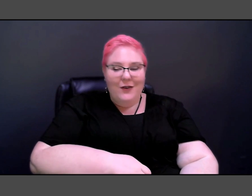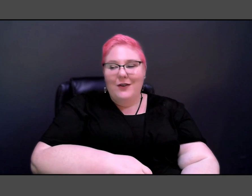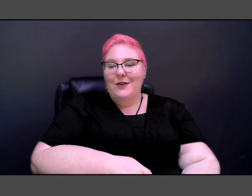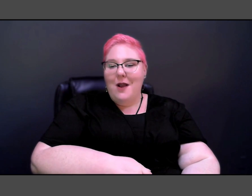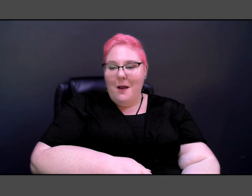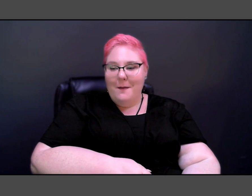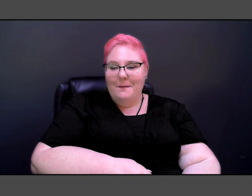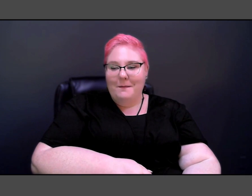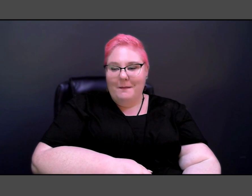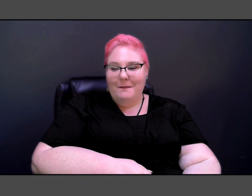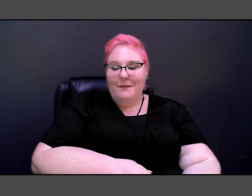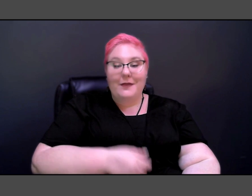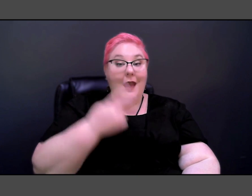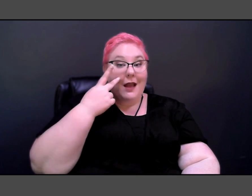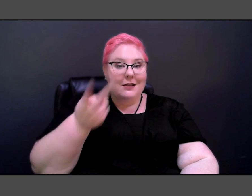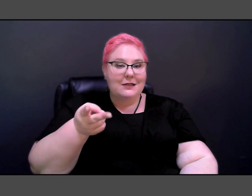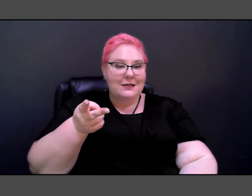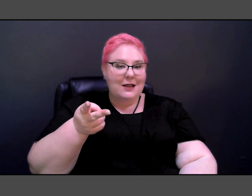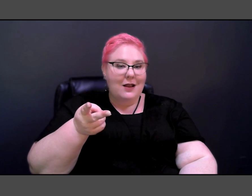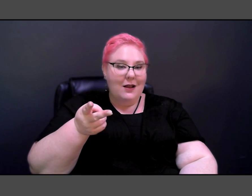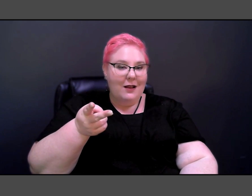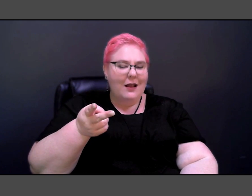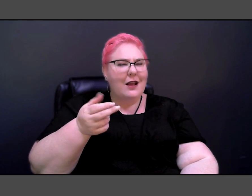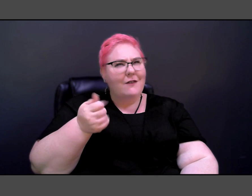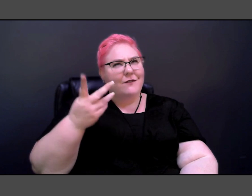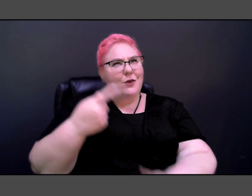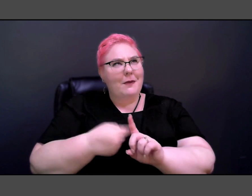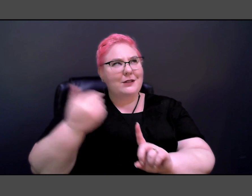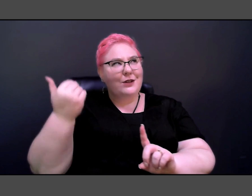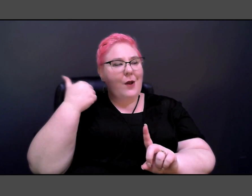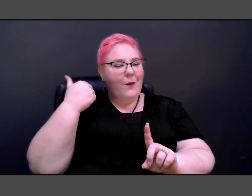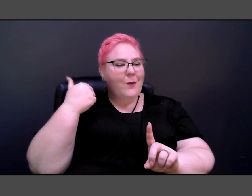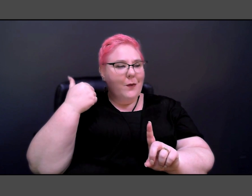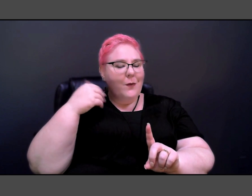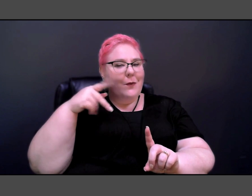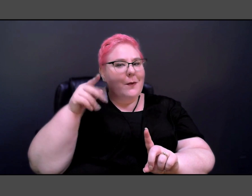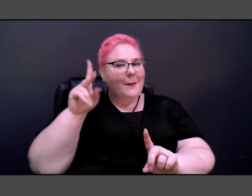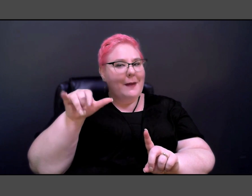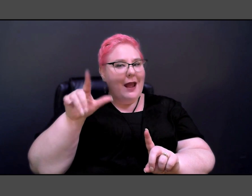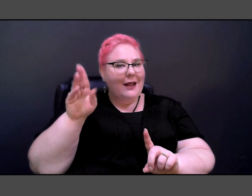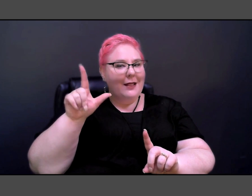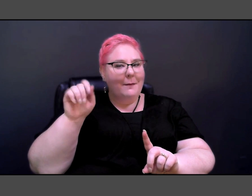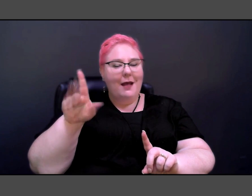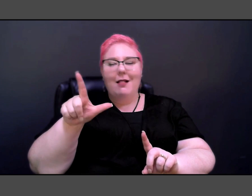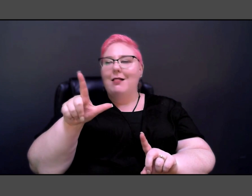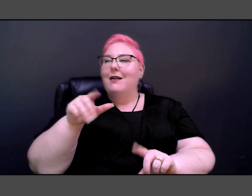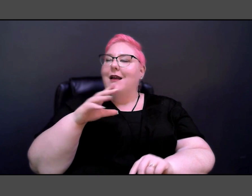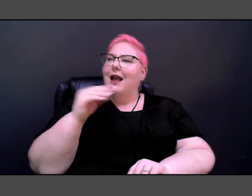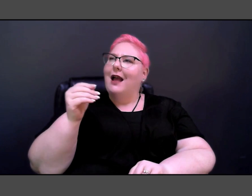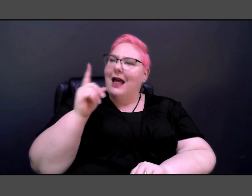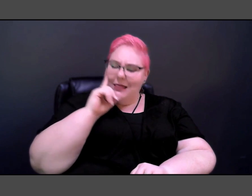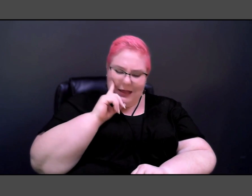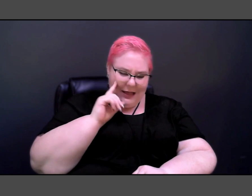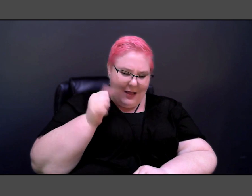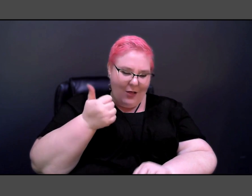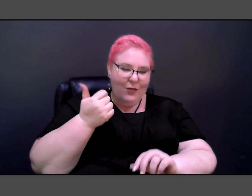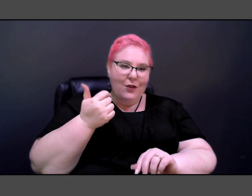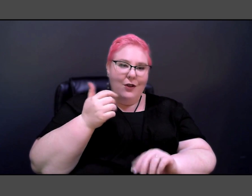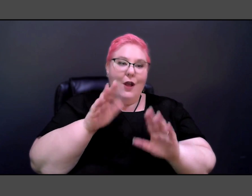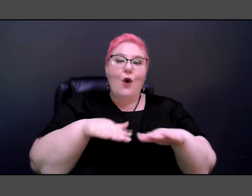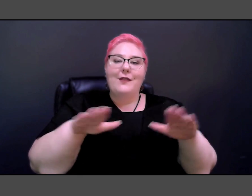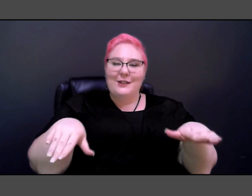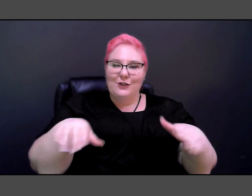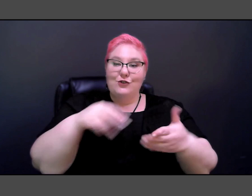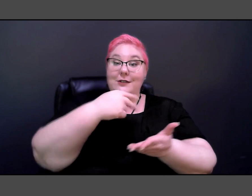I saw Patti LaBelle there a couple months ago. And as well as I've seen, the children's ballet theater there as